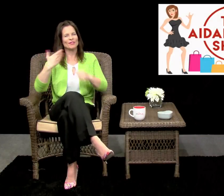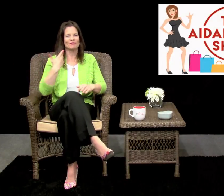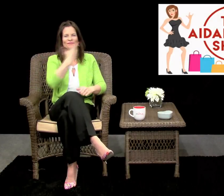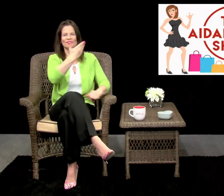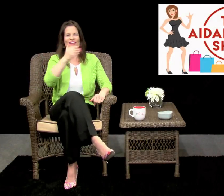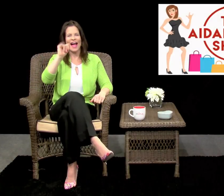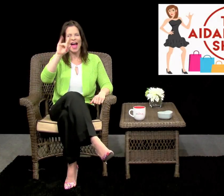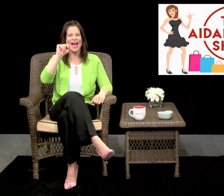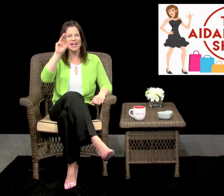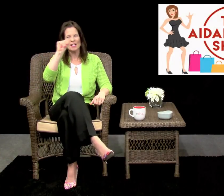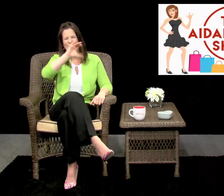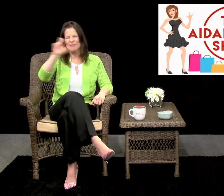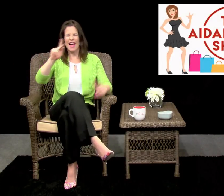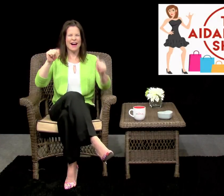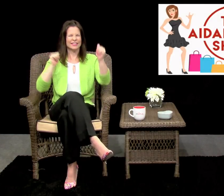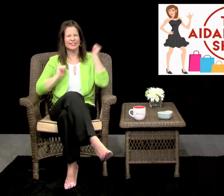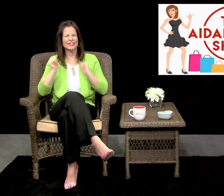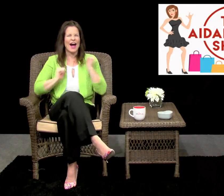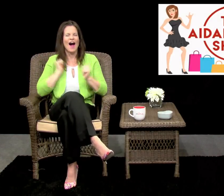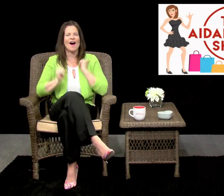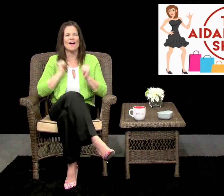Hello and welcome to the Aidan Mack Show.